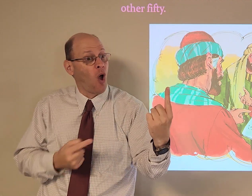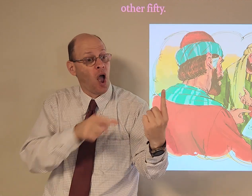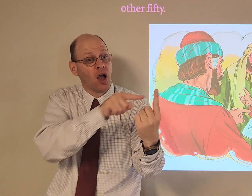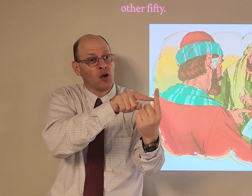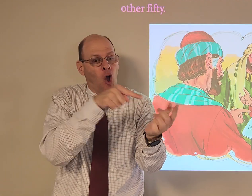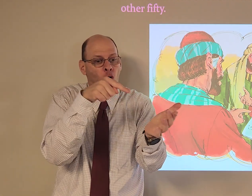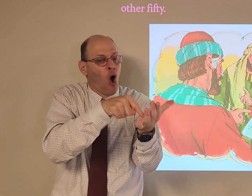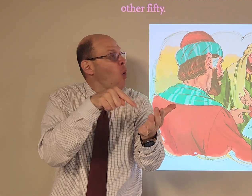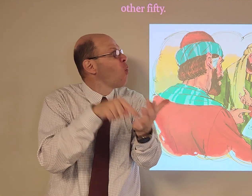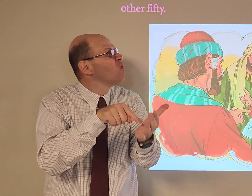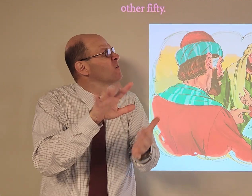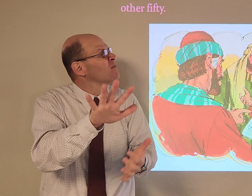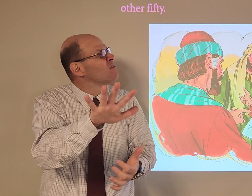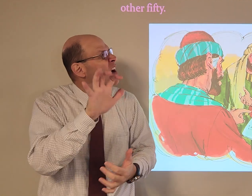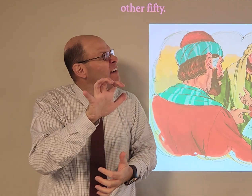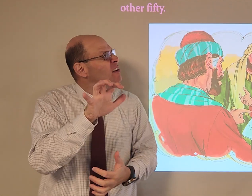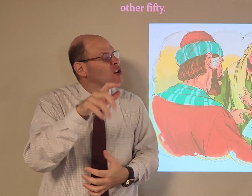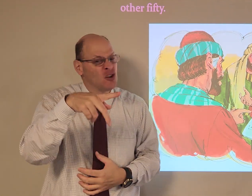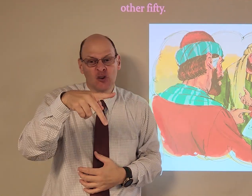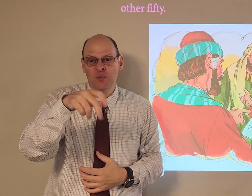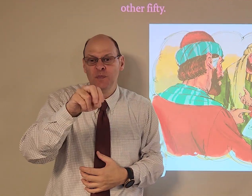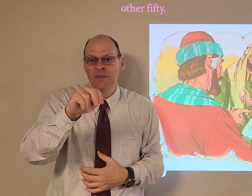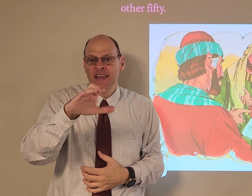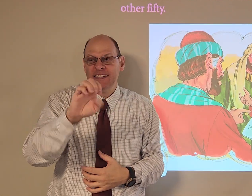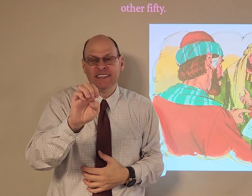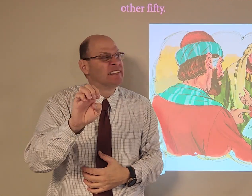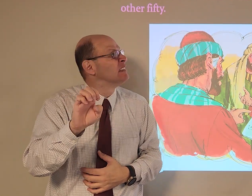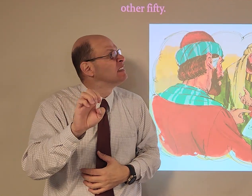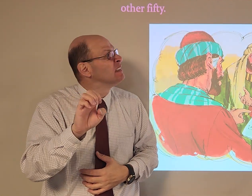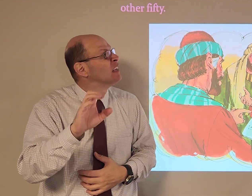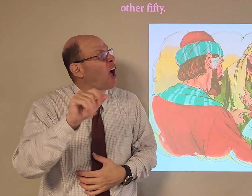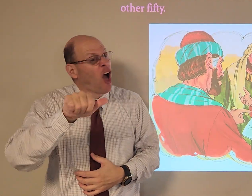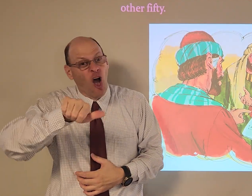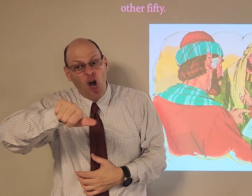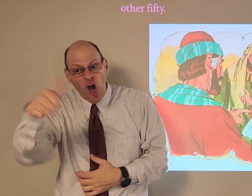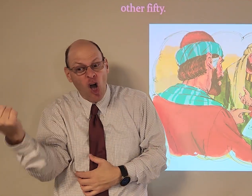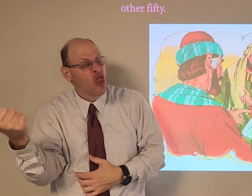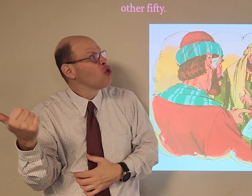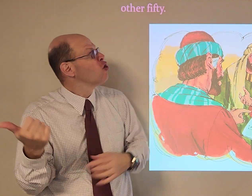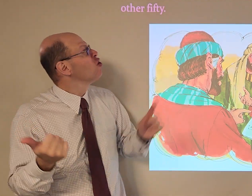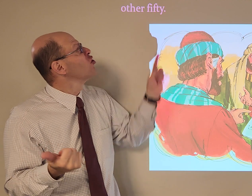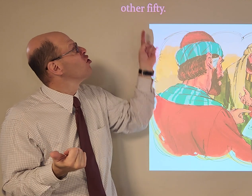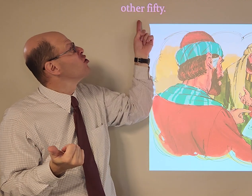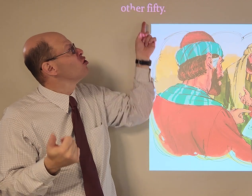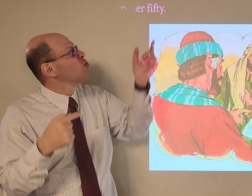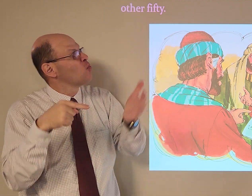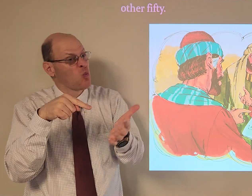The one owed 500 pence and the other